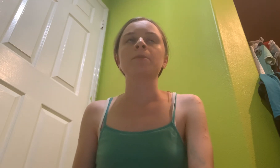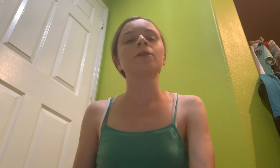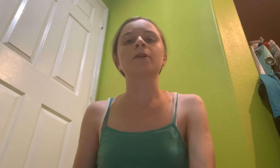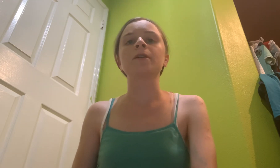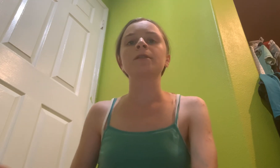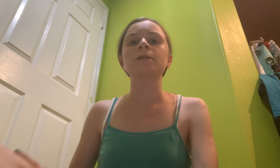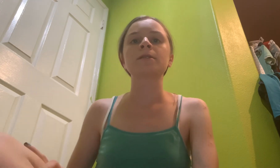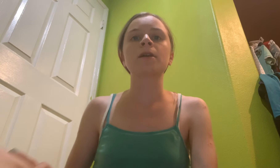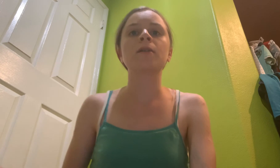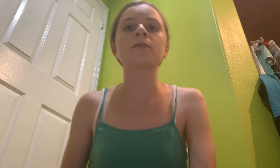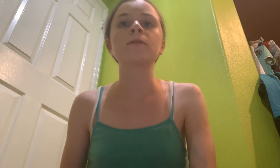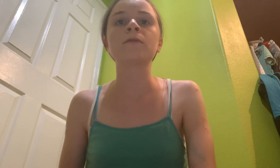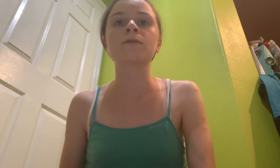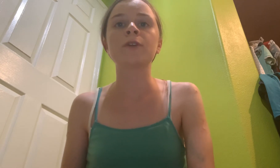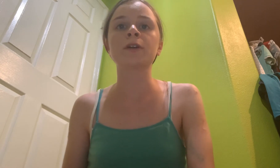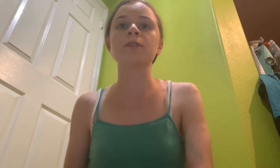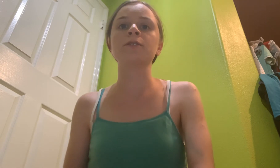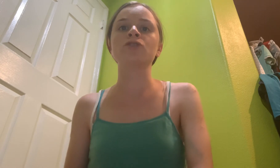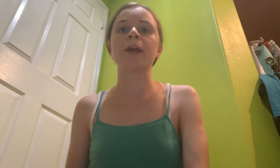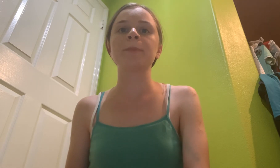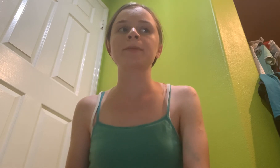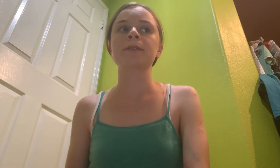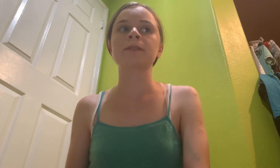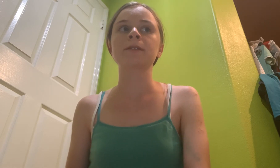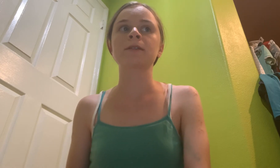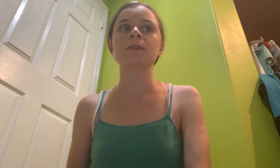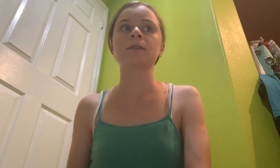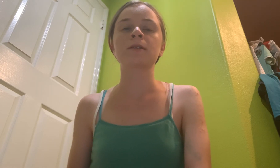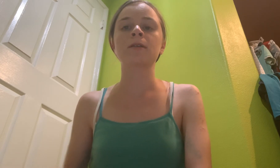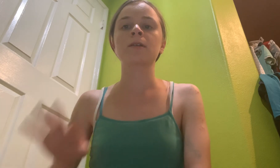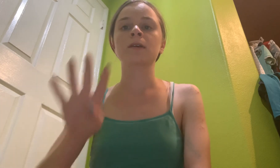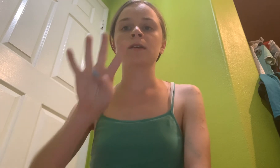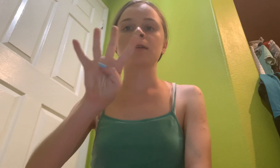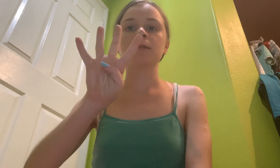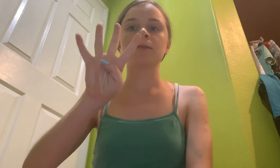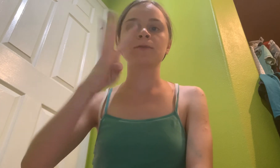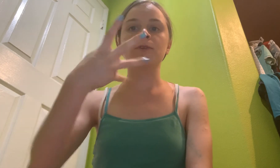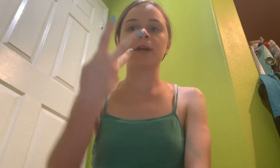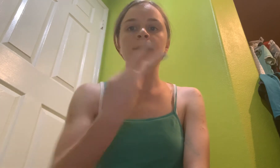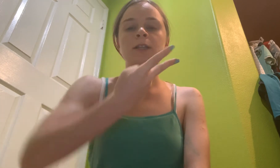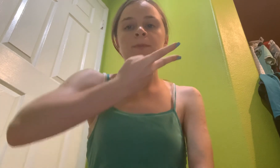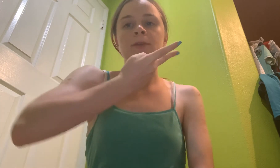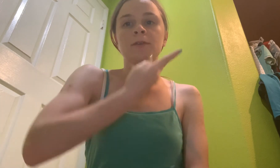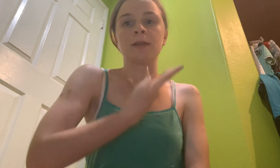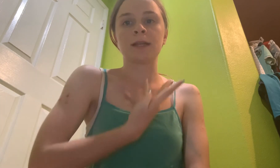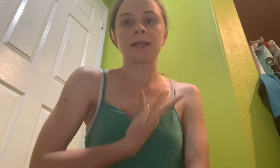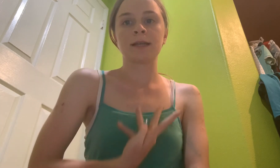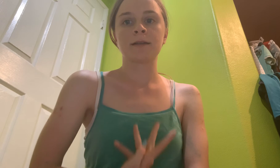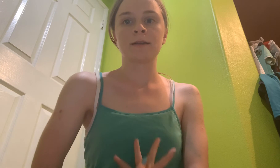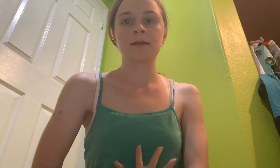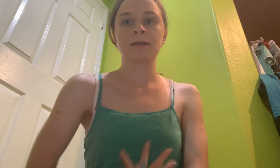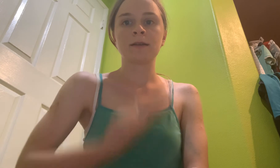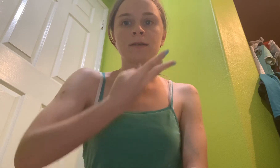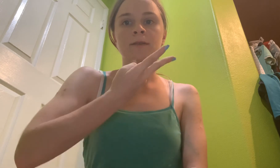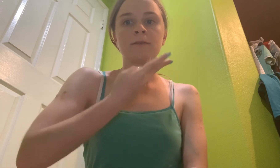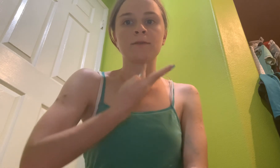Plural. So vertical stripes. It's a forehand shape and you go like that.